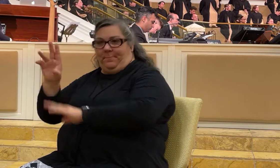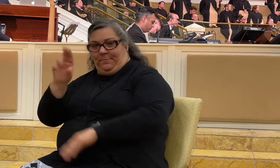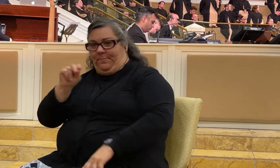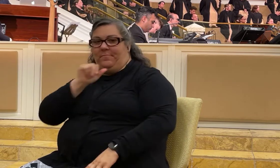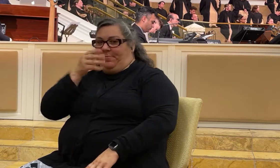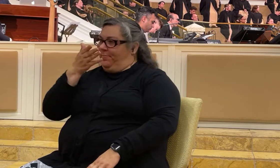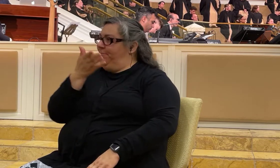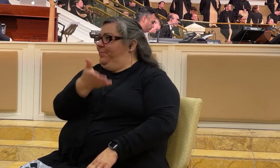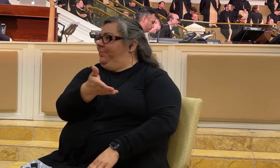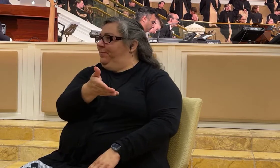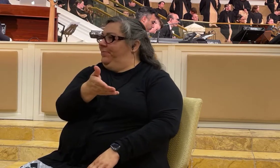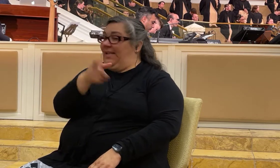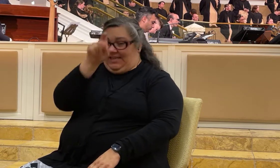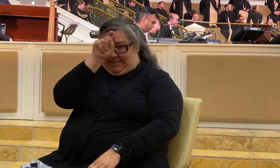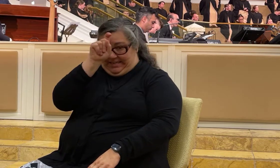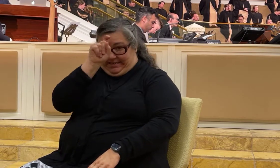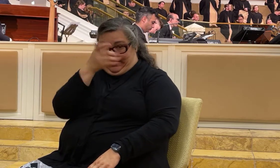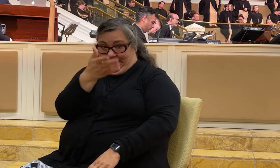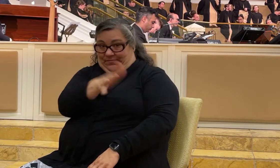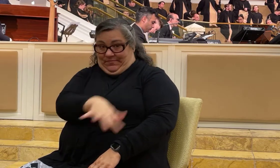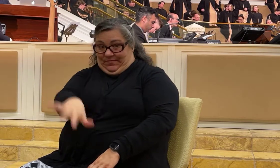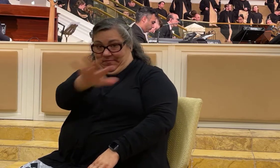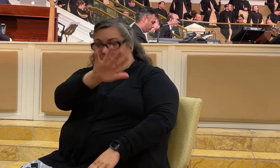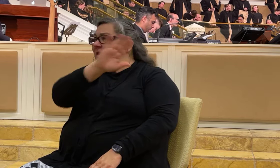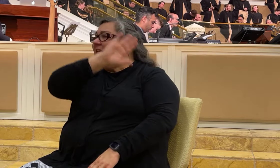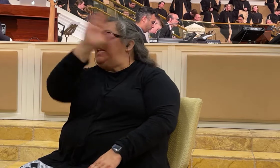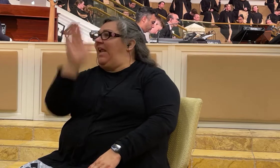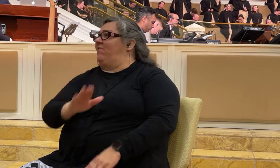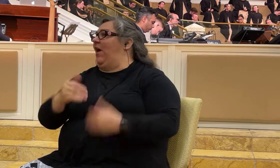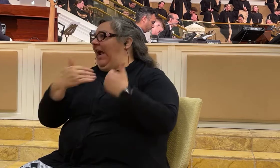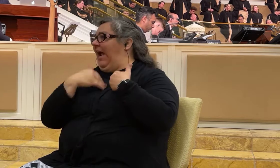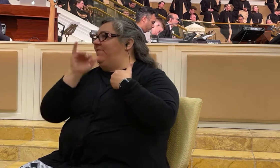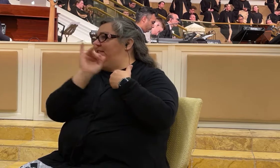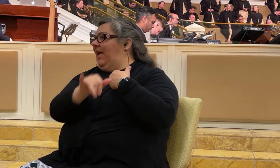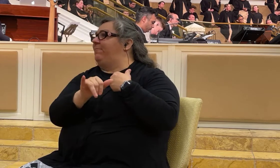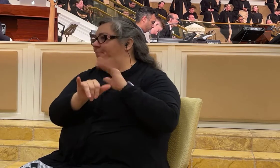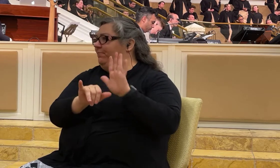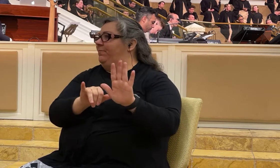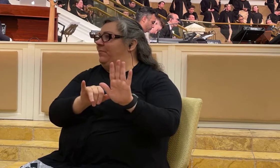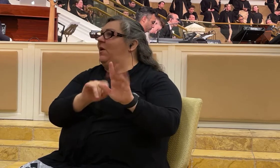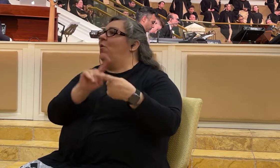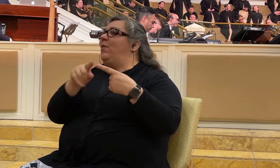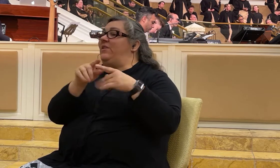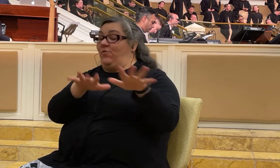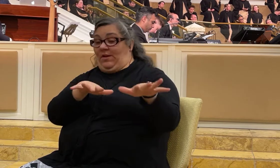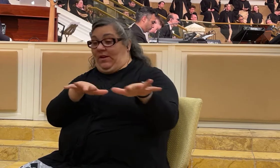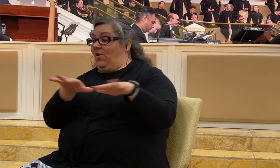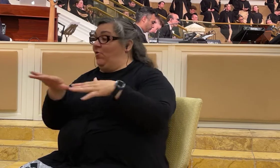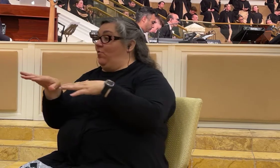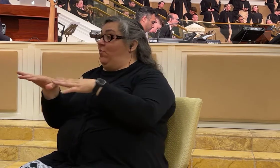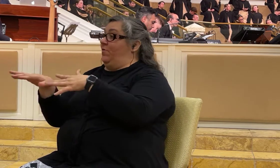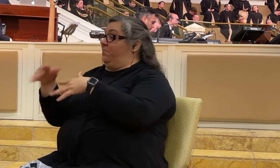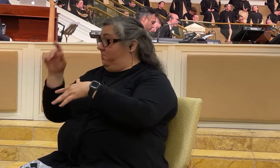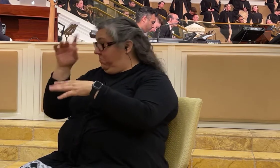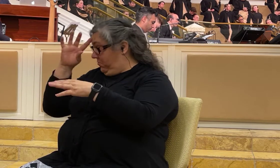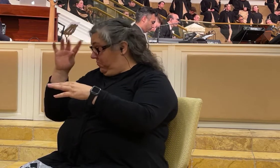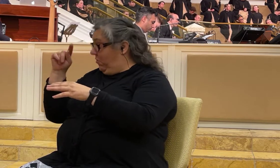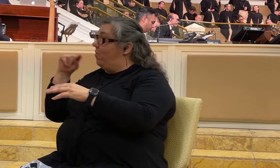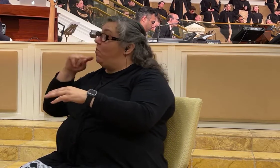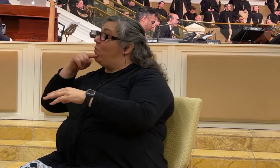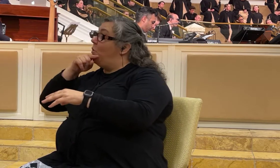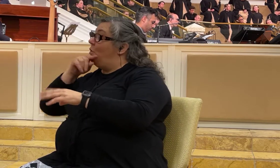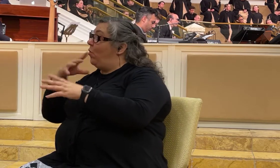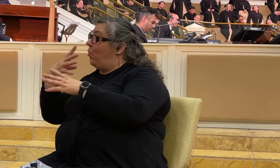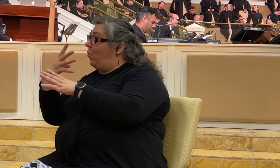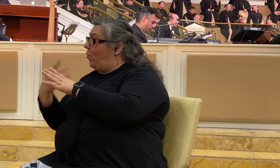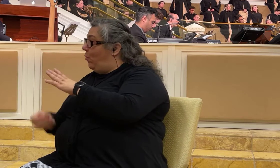that. Egypt will never have that. And so, when you leave to go to get corn in